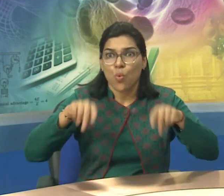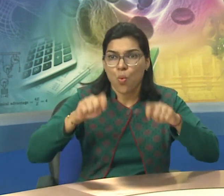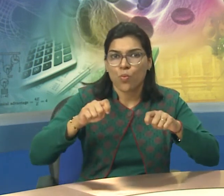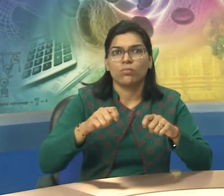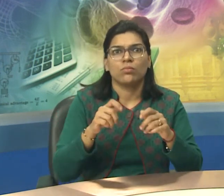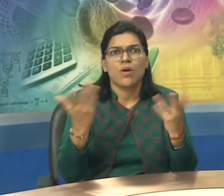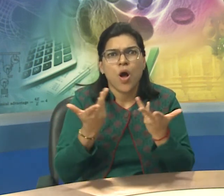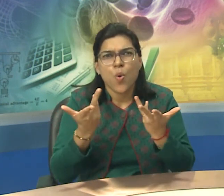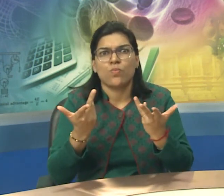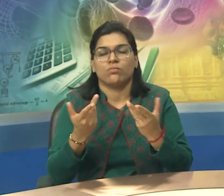like